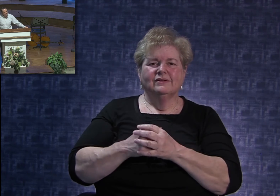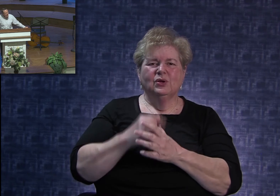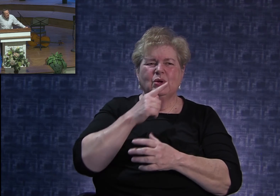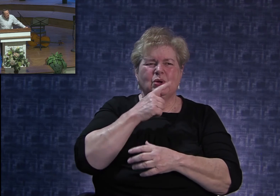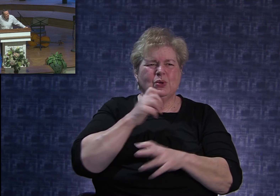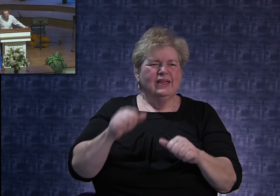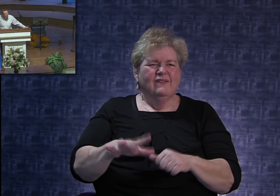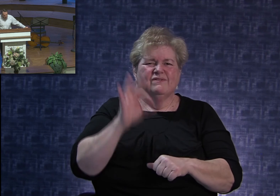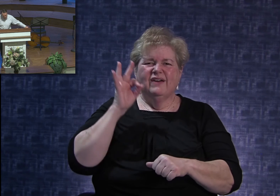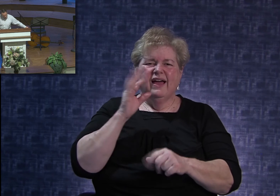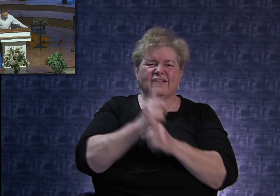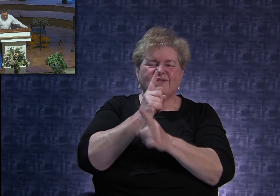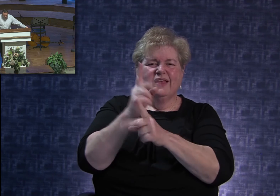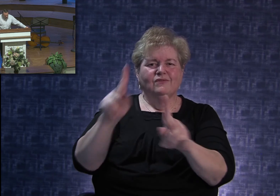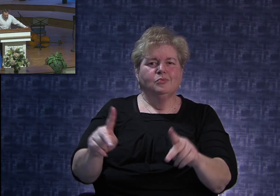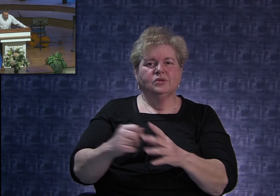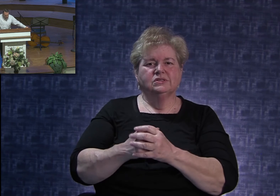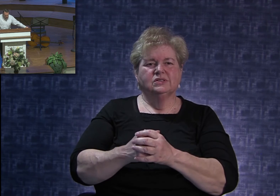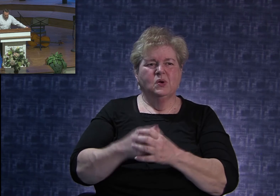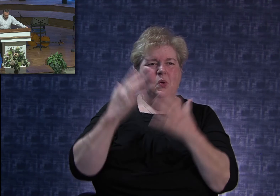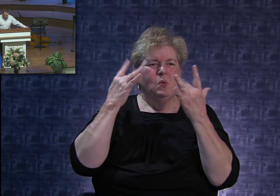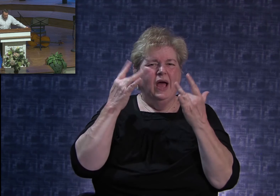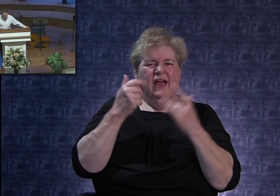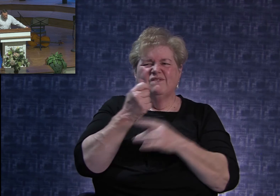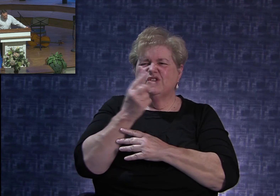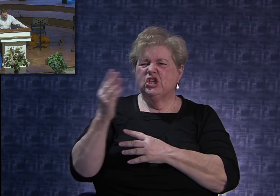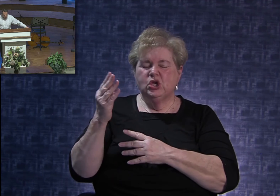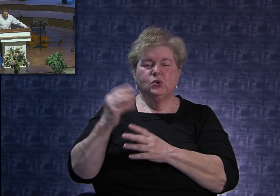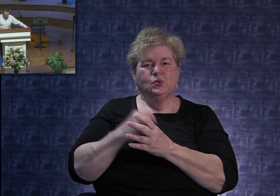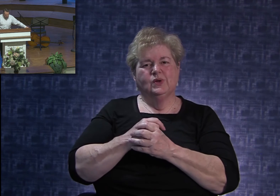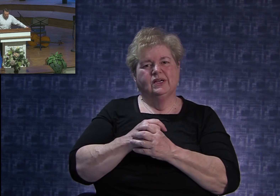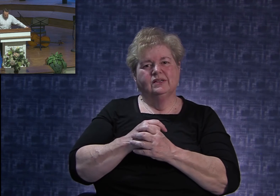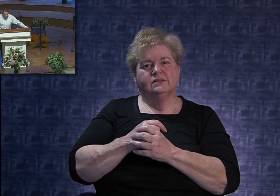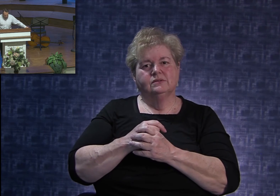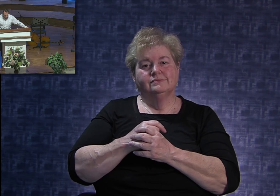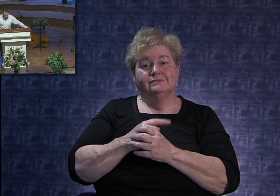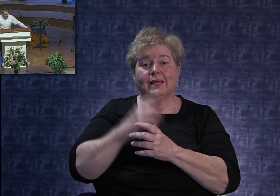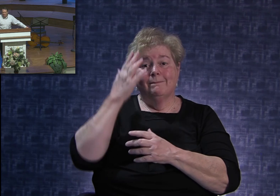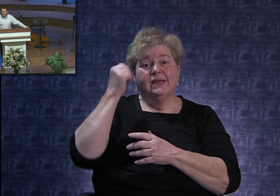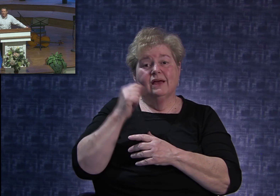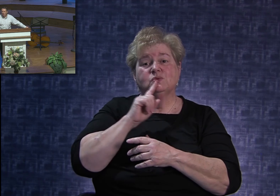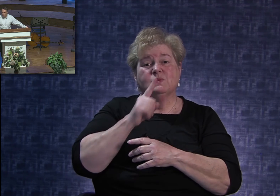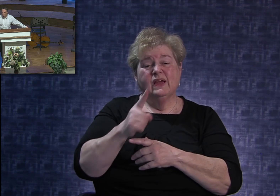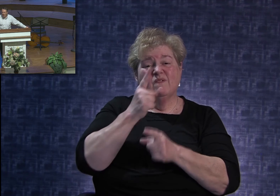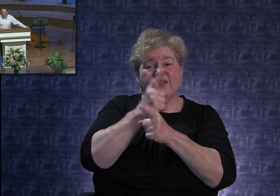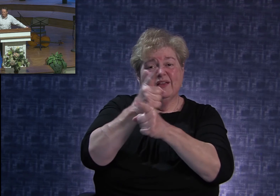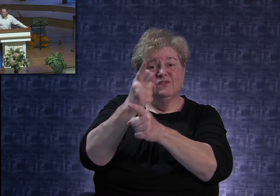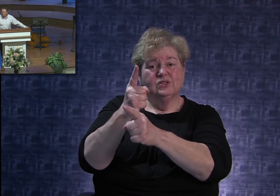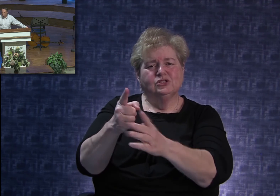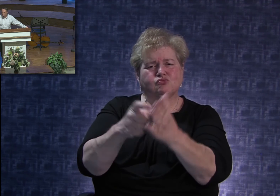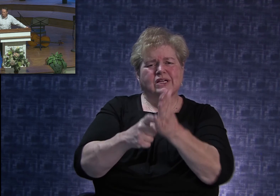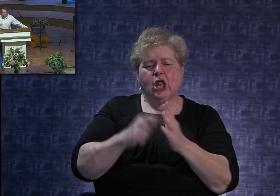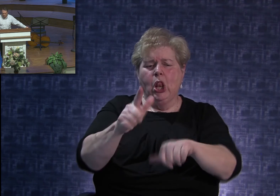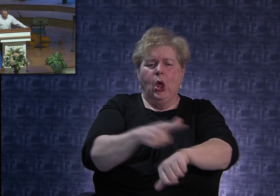Who can find a faithful man? Why are they so few and far between? Well, genuine faithfulness takes a long time